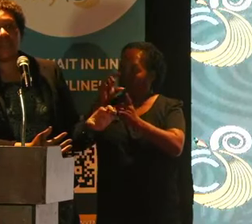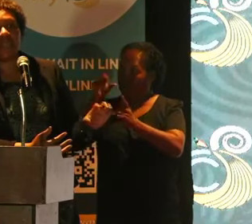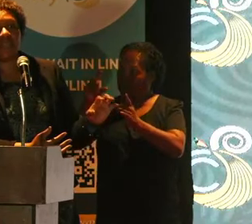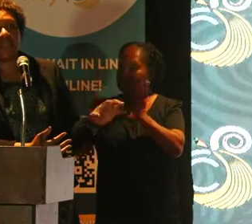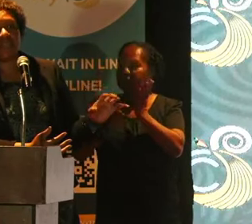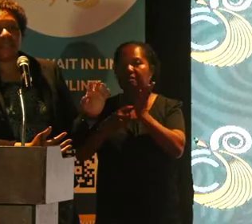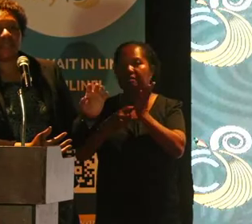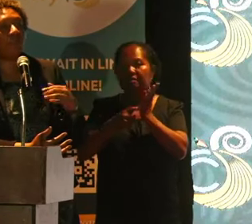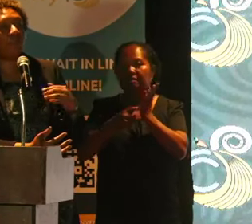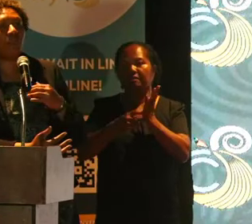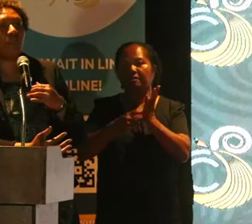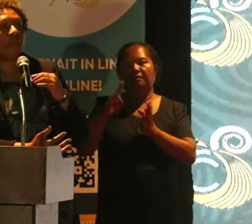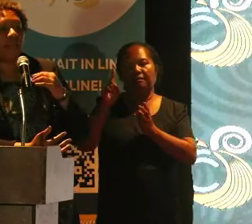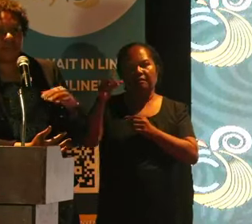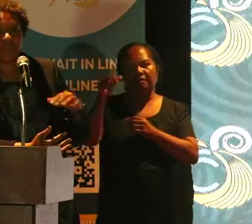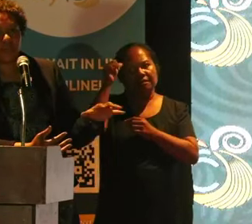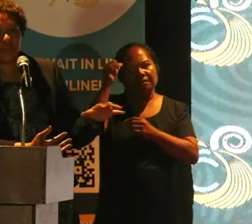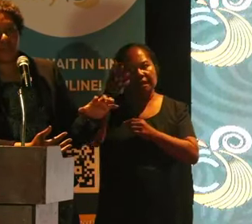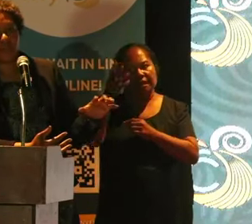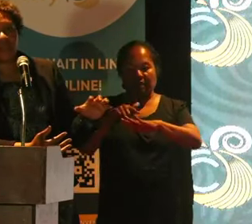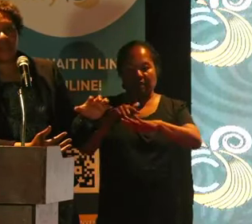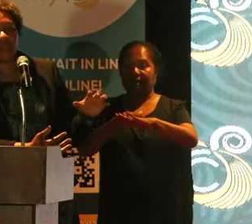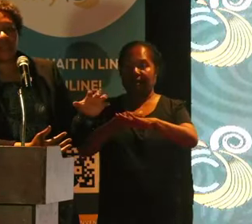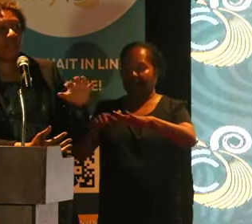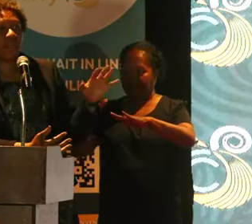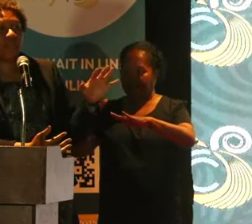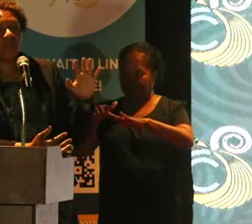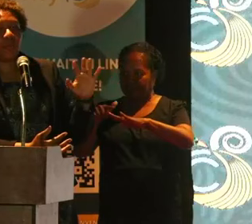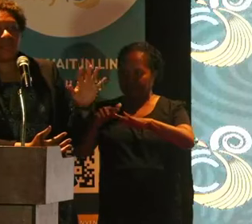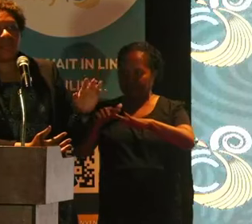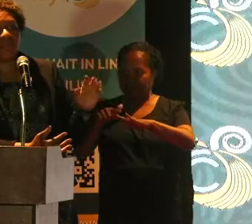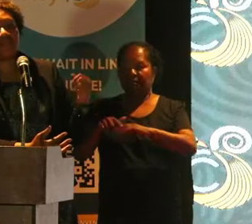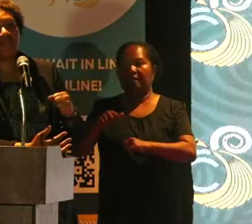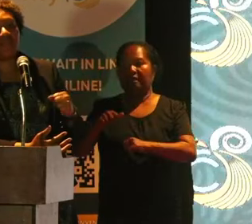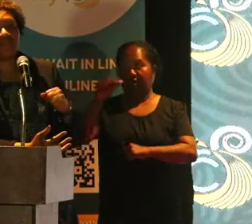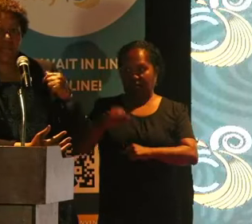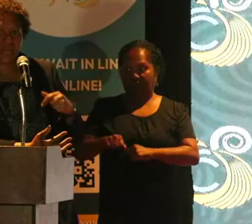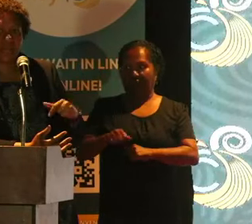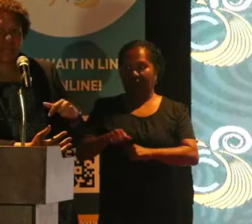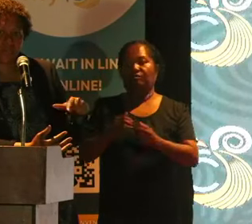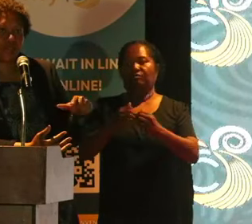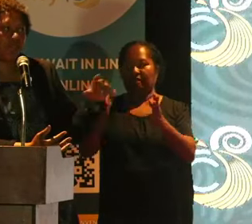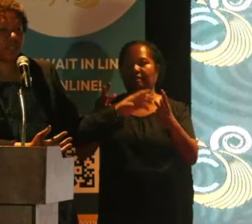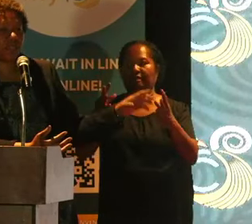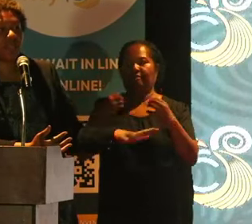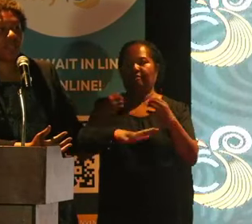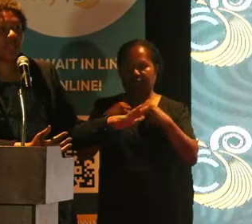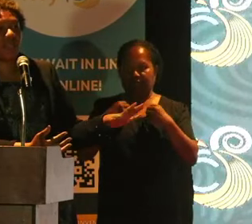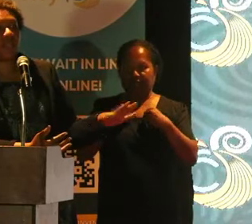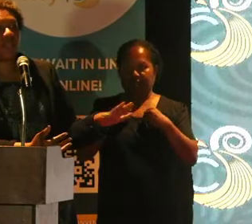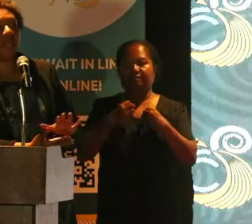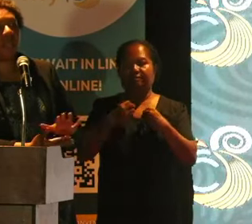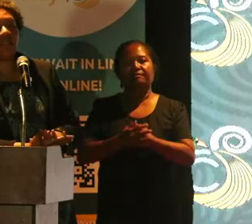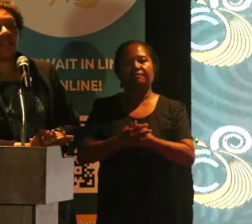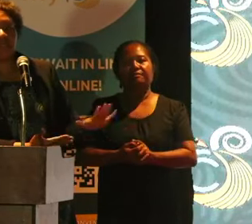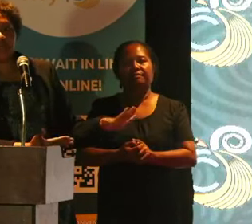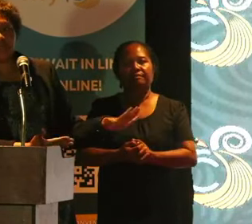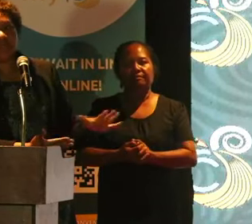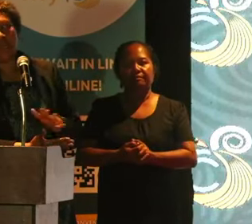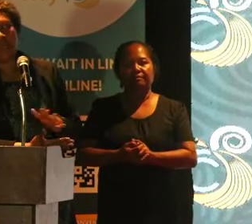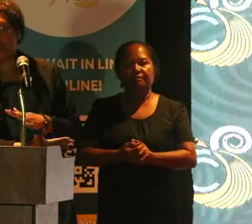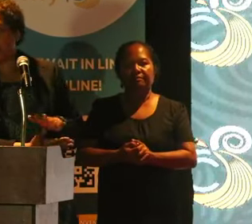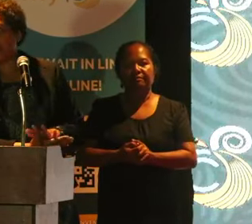their outstanding land rates. And some people enter into these agreements, get a bank loan, whatever, and then they find out they can't lodge because there's outstanding on the